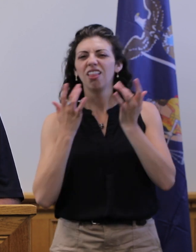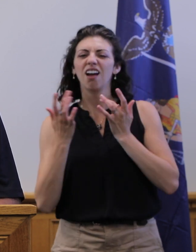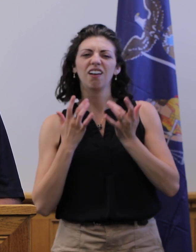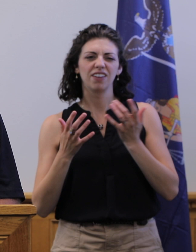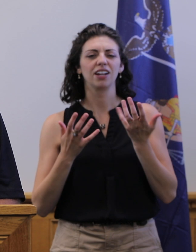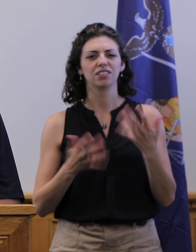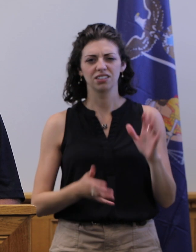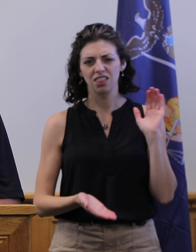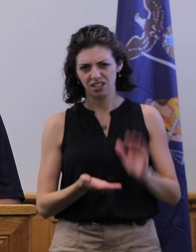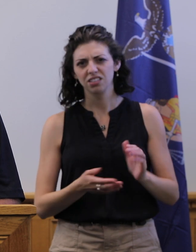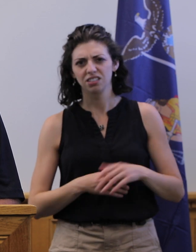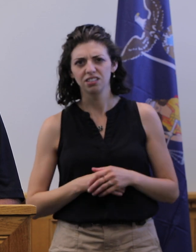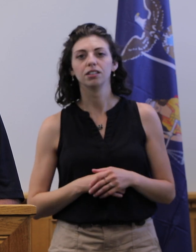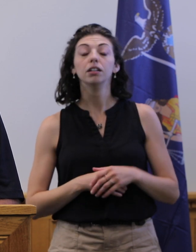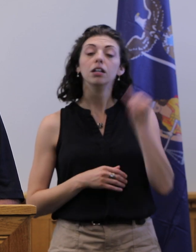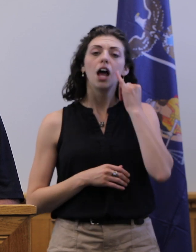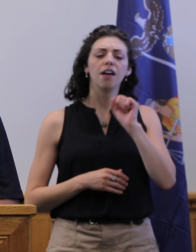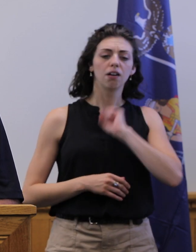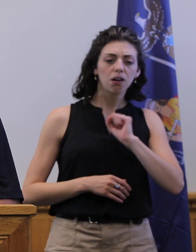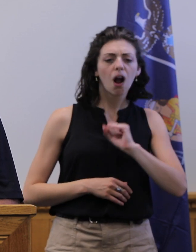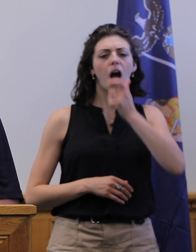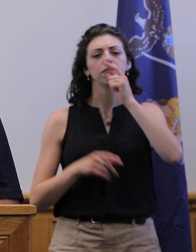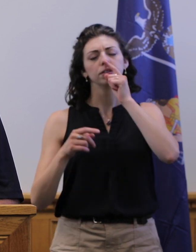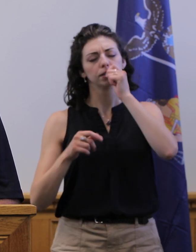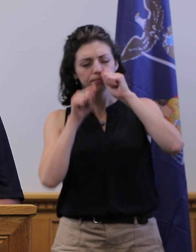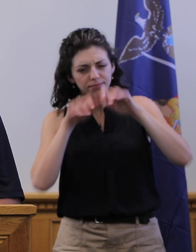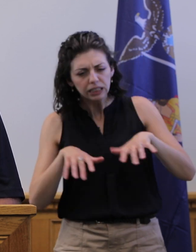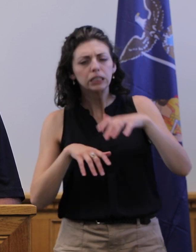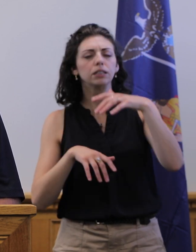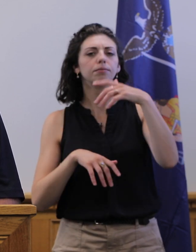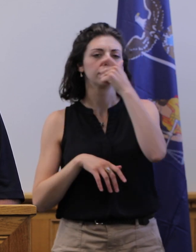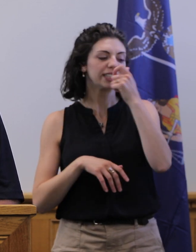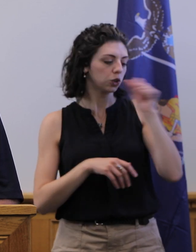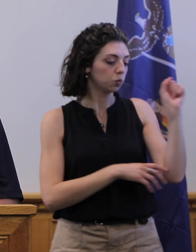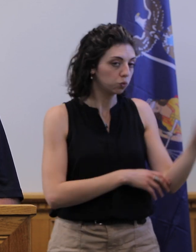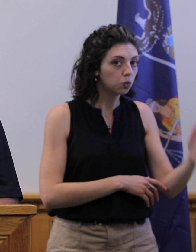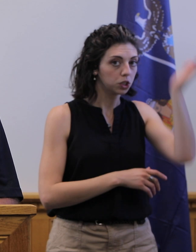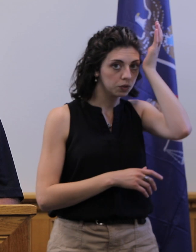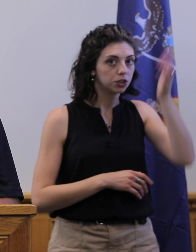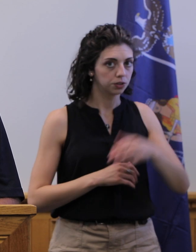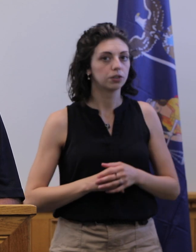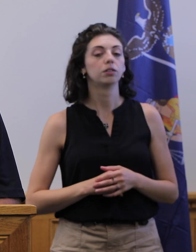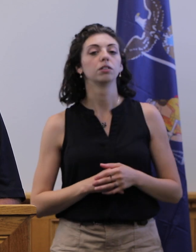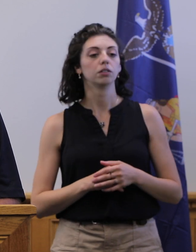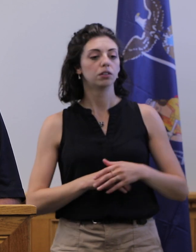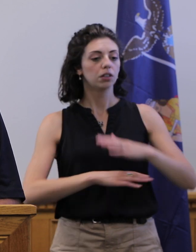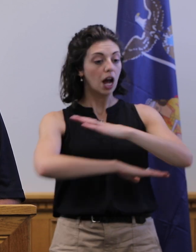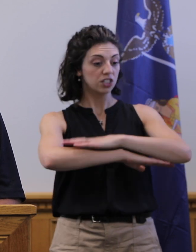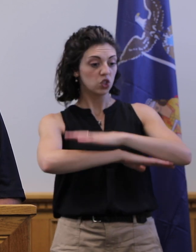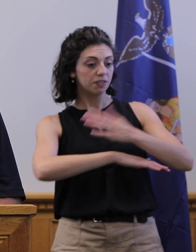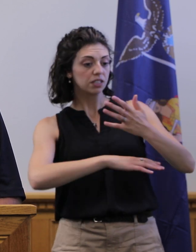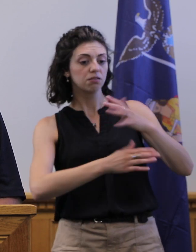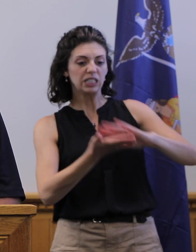your cough and sneezes with a tissue and discard it in a closed container. Clean frequently touched surfaces and